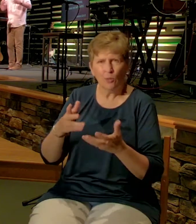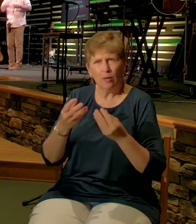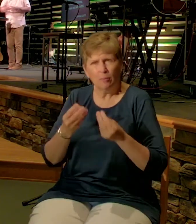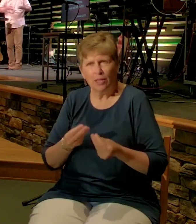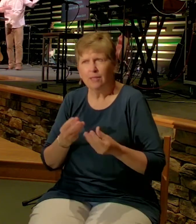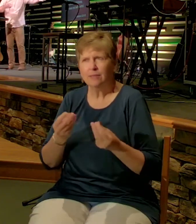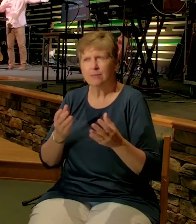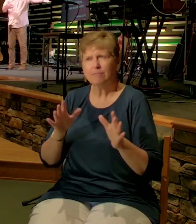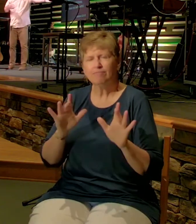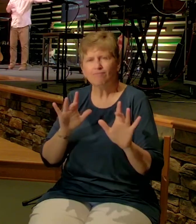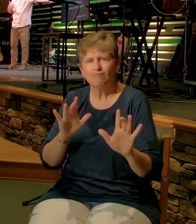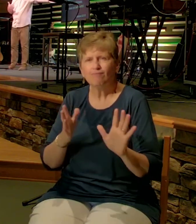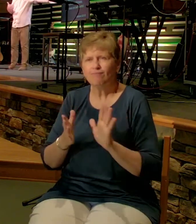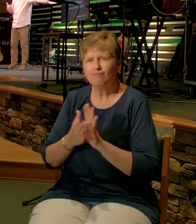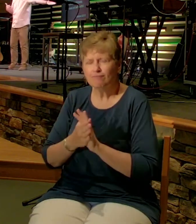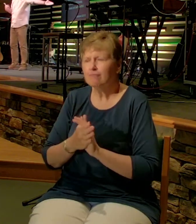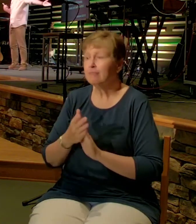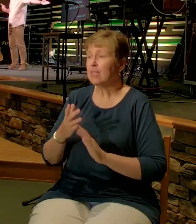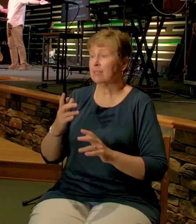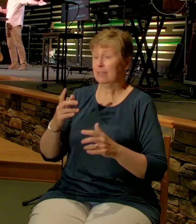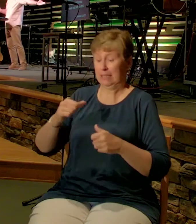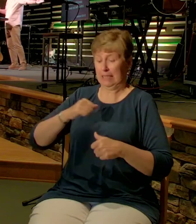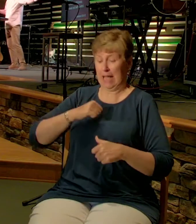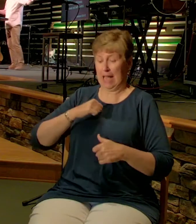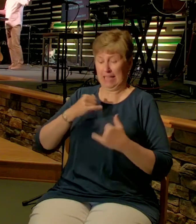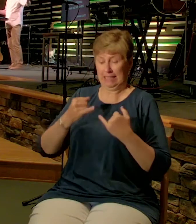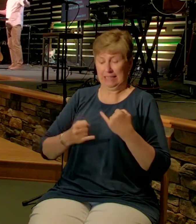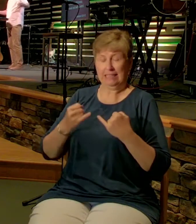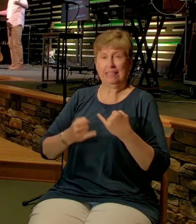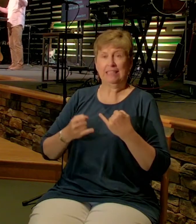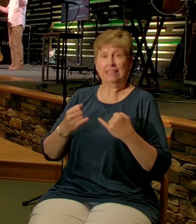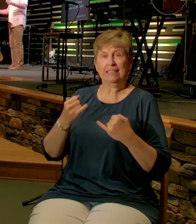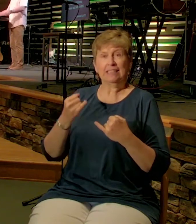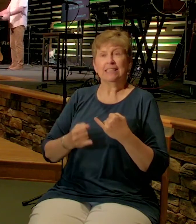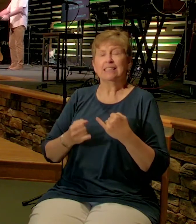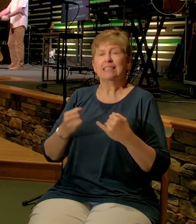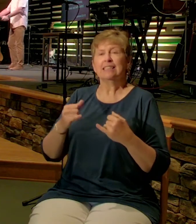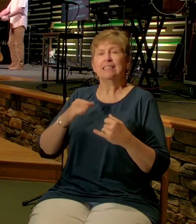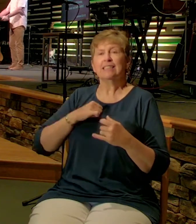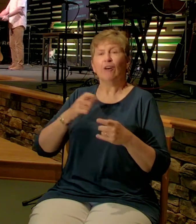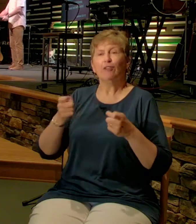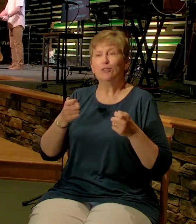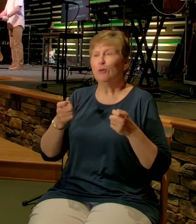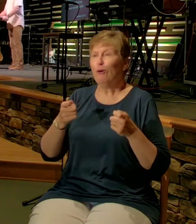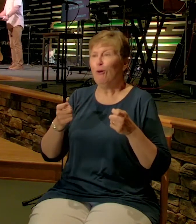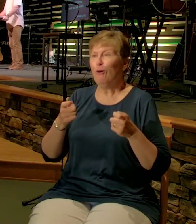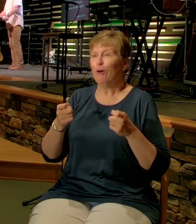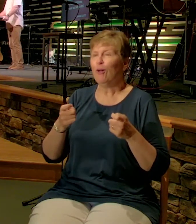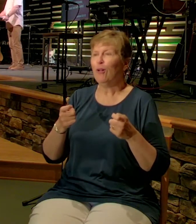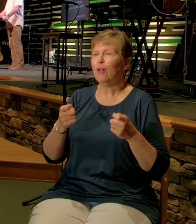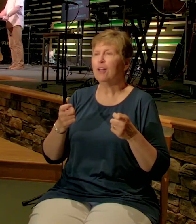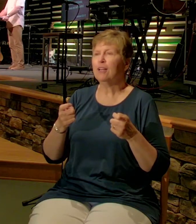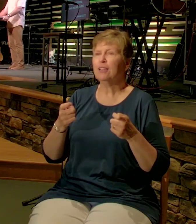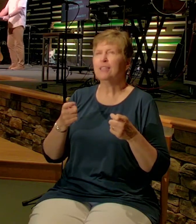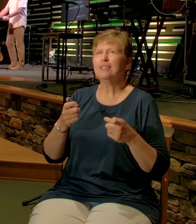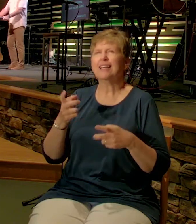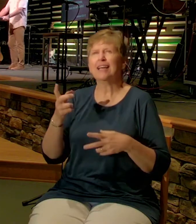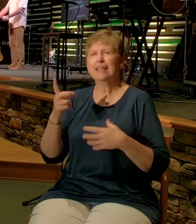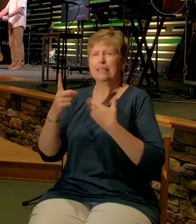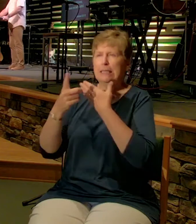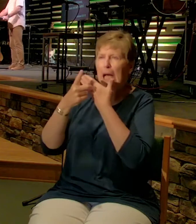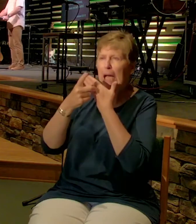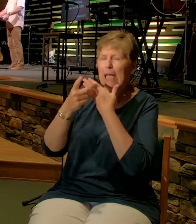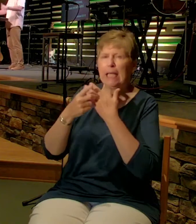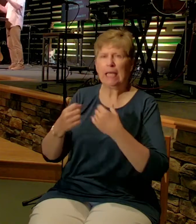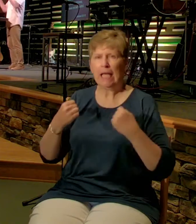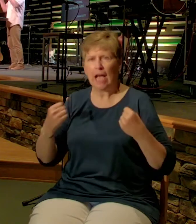believe people want. And then the last one, self-control. A lot of people, when it comes to, what, dieting and exercising, a lot of